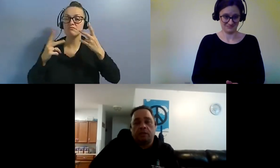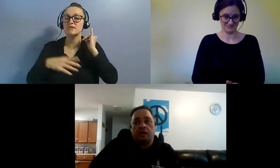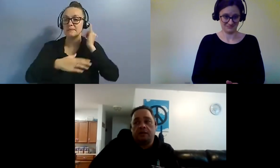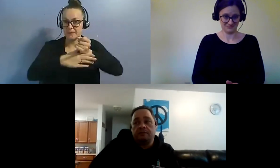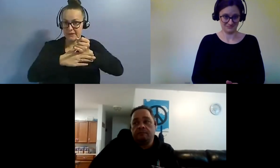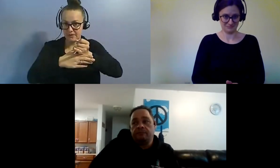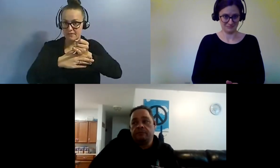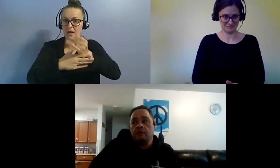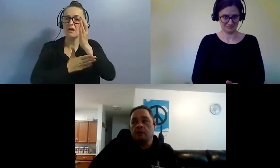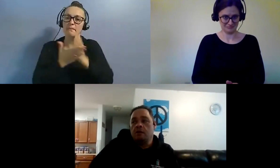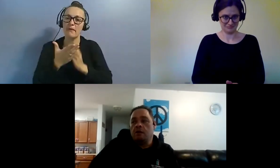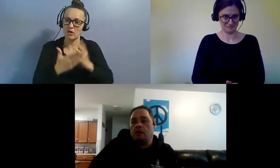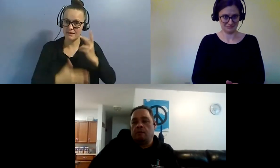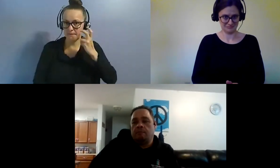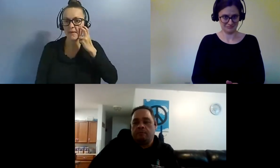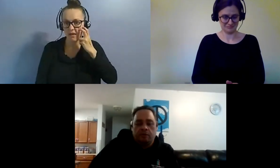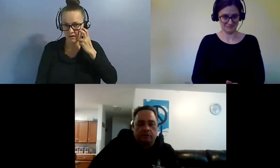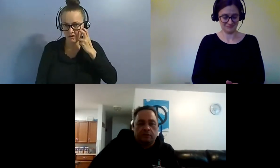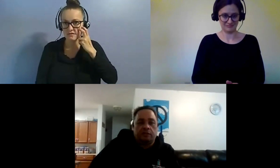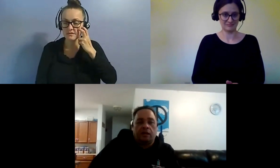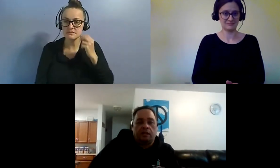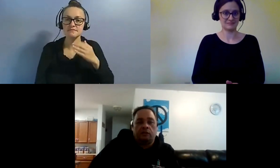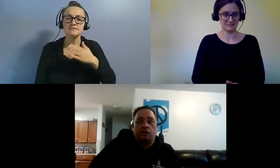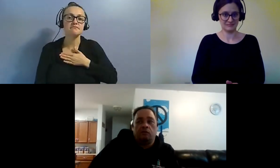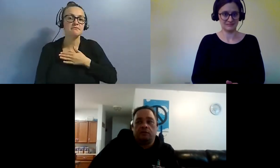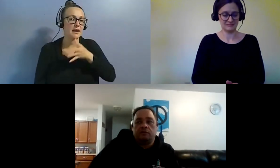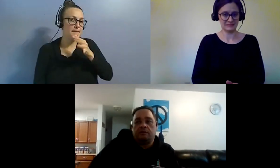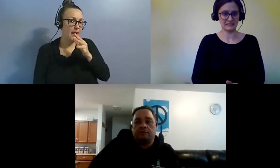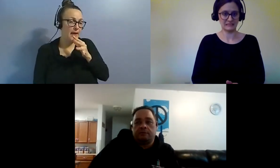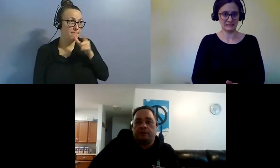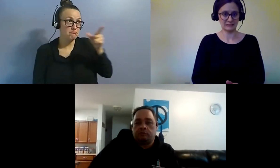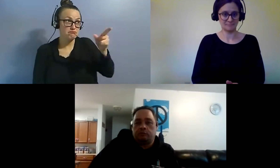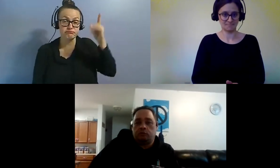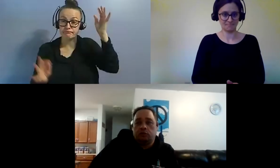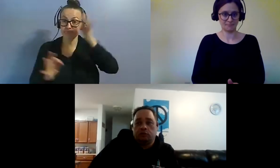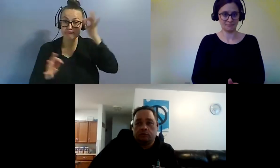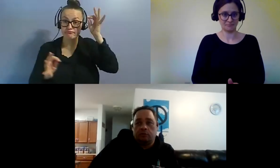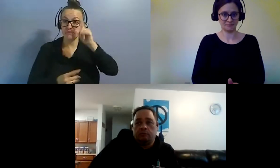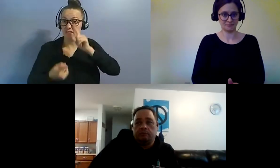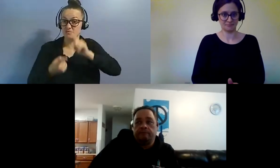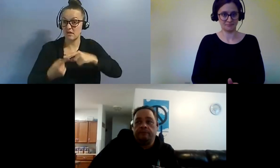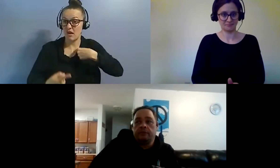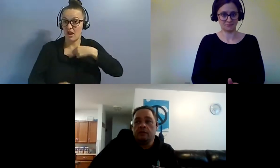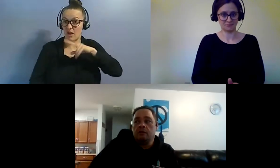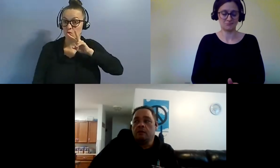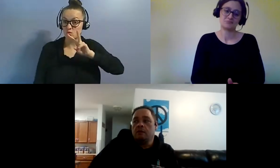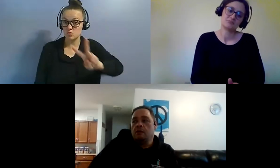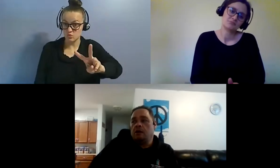partially blind. My mother did not know until I was about 2 years old.